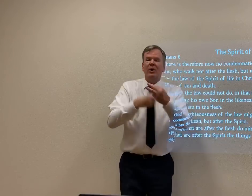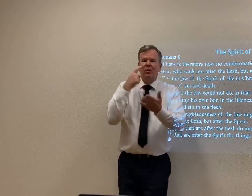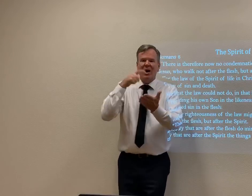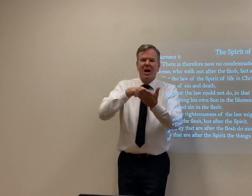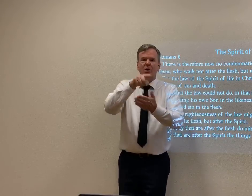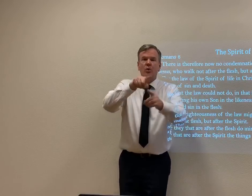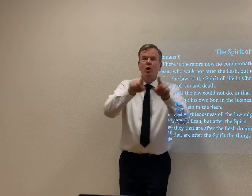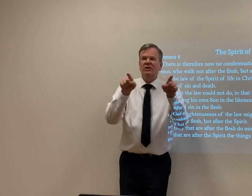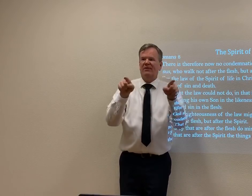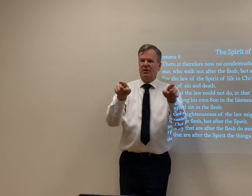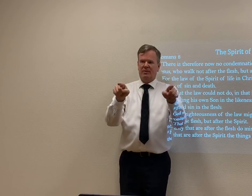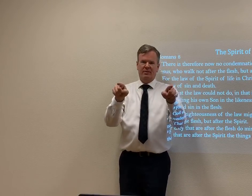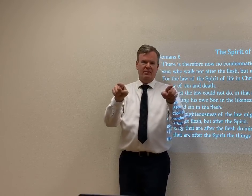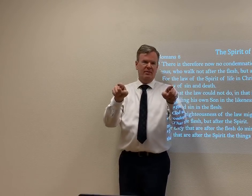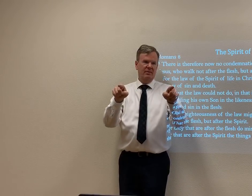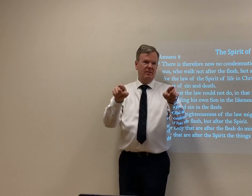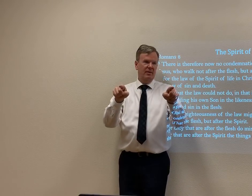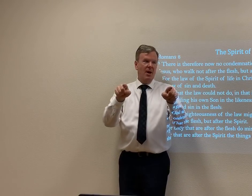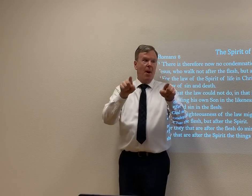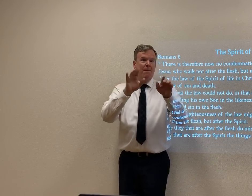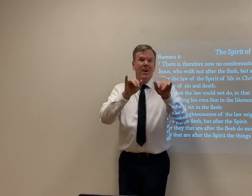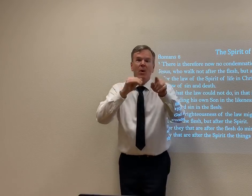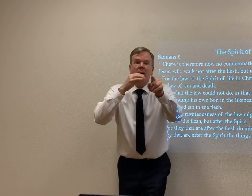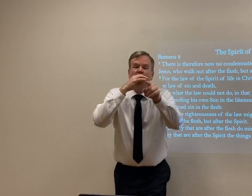If you do that, the world will recognize there's something different about you.